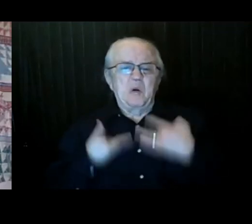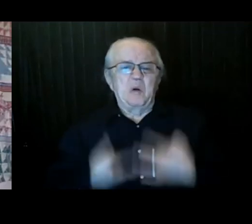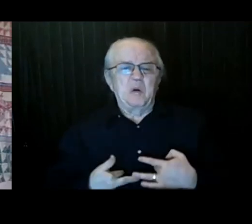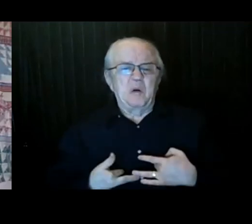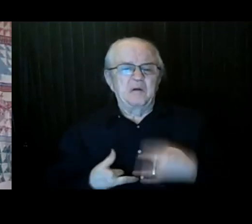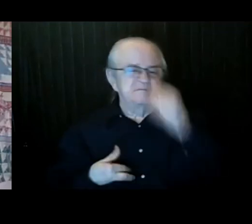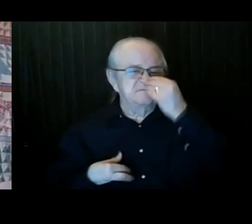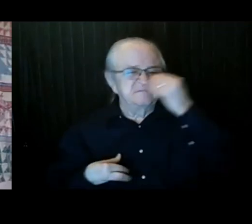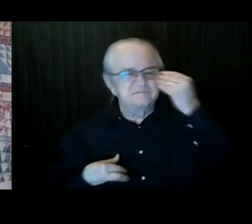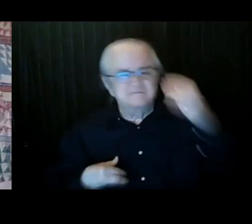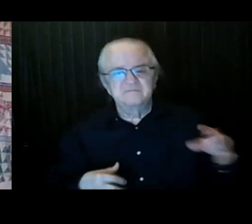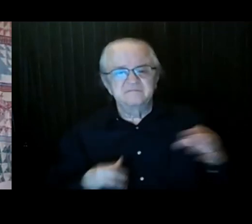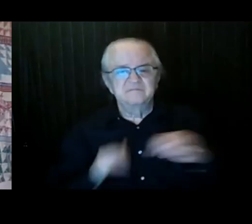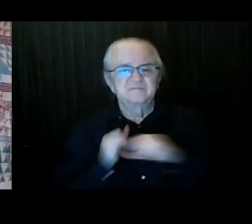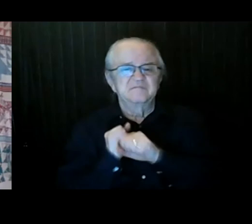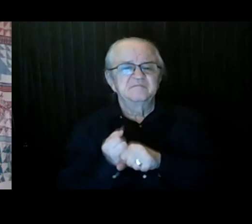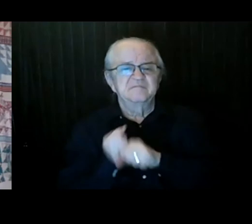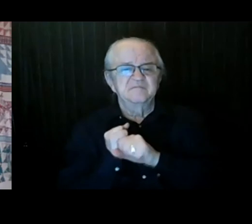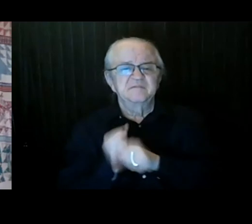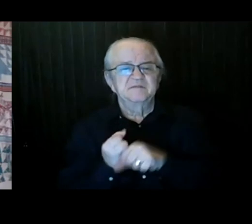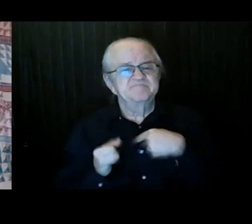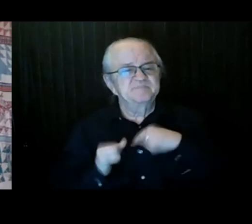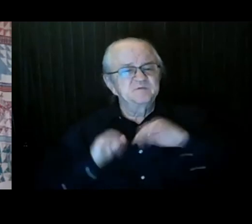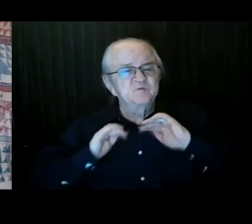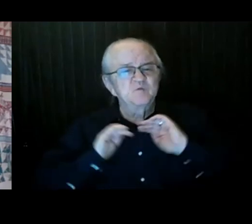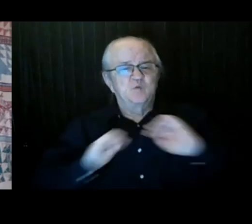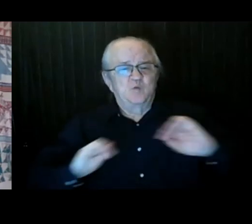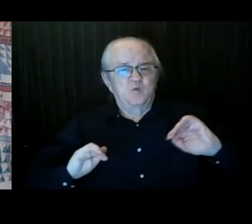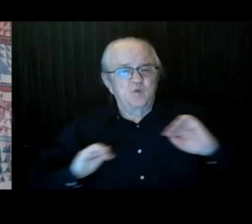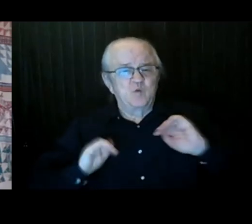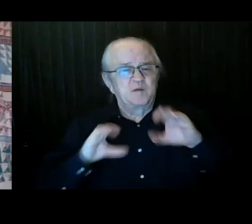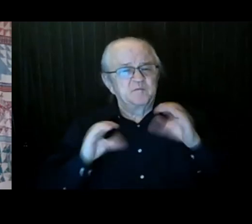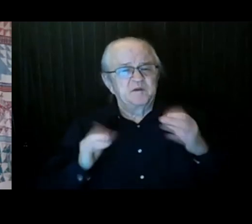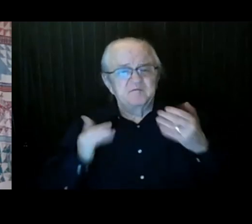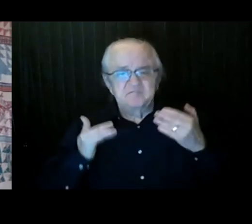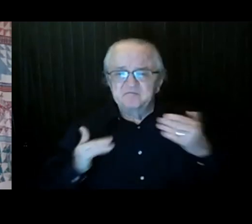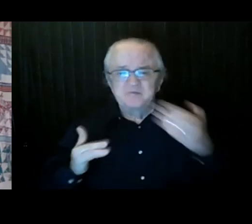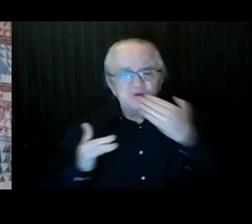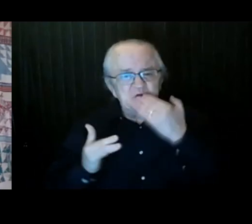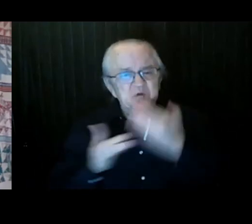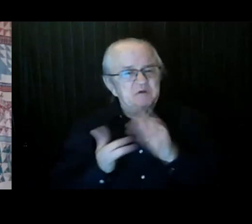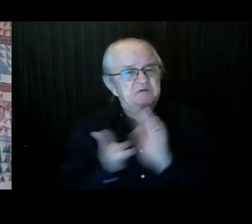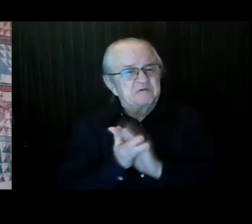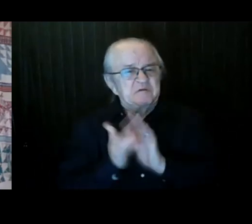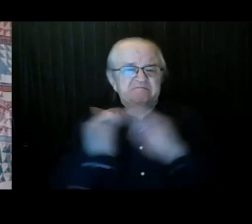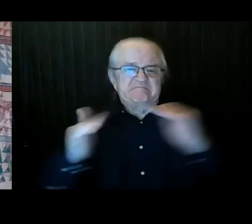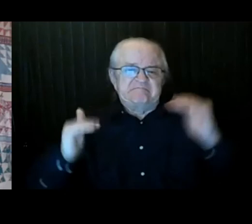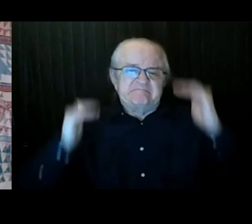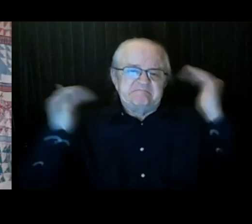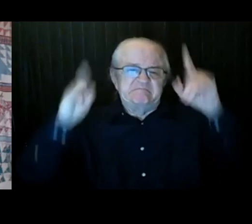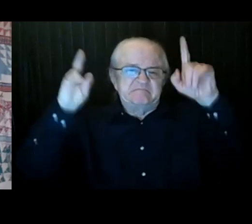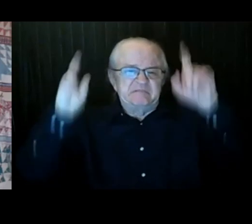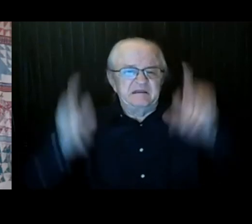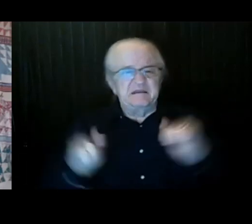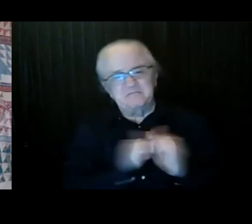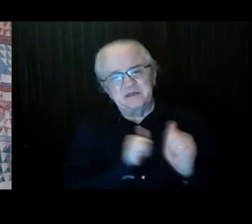baseball. I was on the swim team, and I was doing well in school and passing all these advanced tests and getting accepted